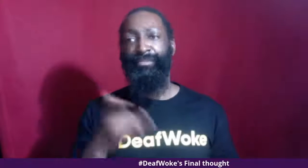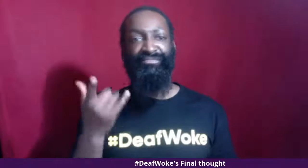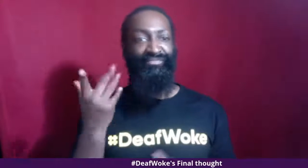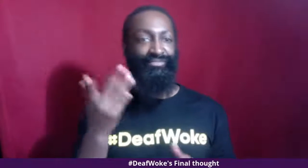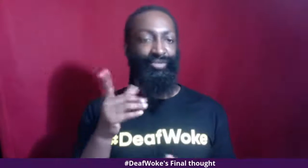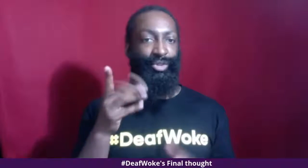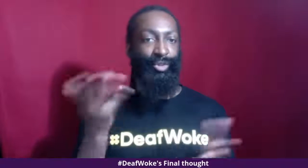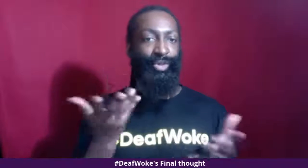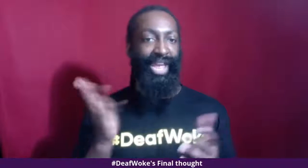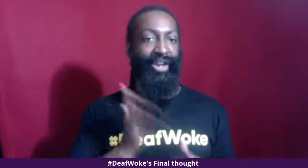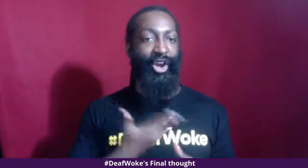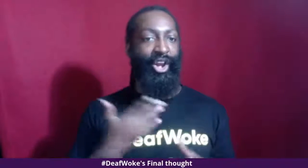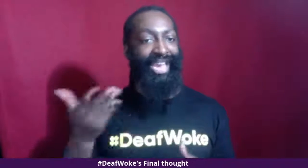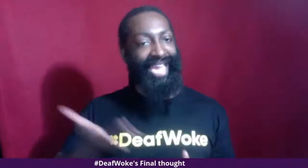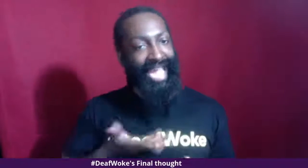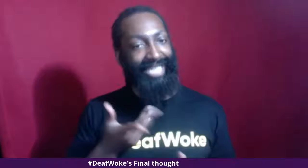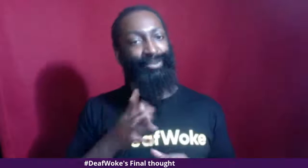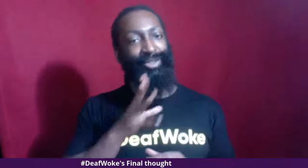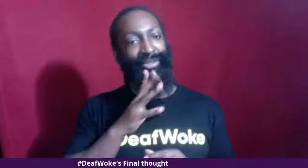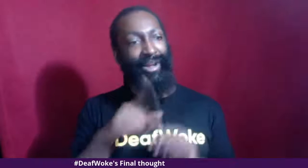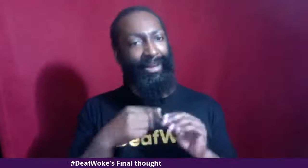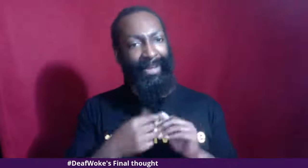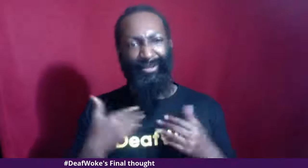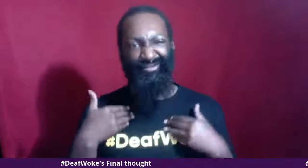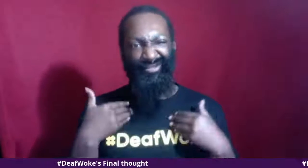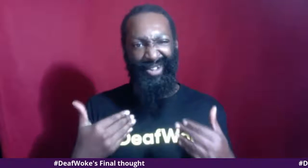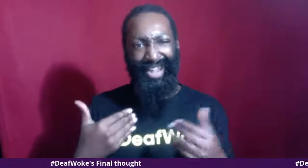So Deaf Woke's, final thought.